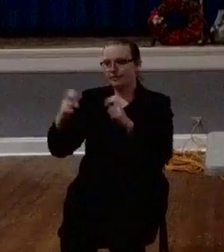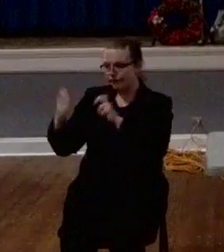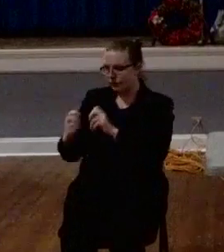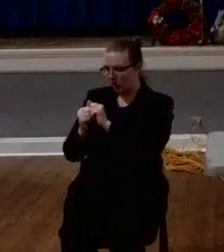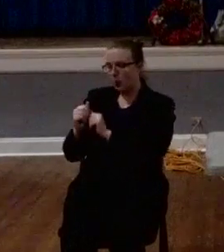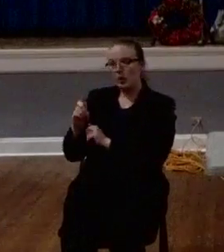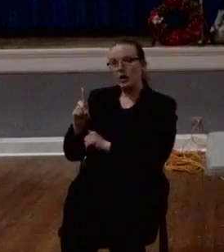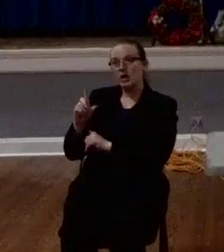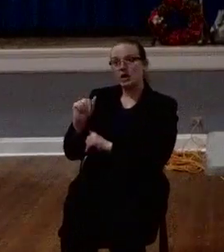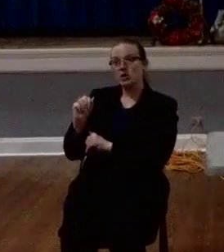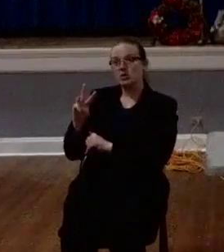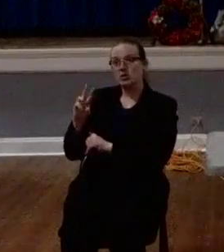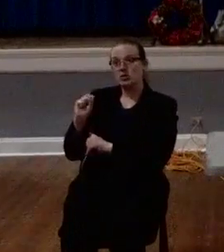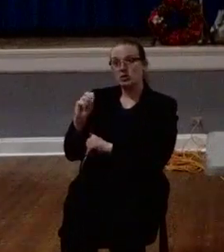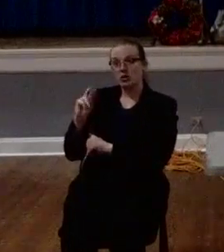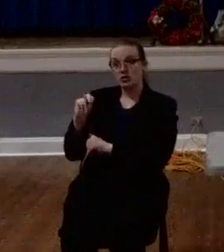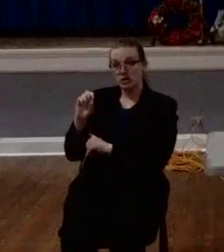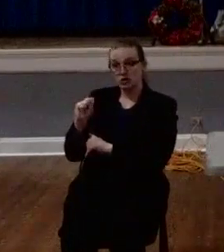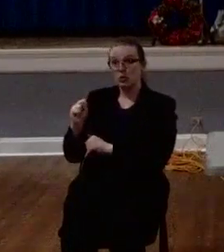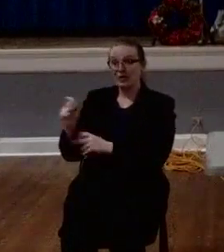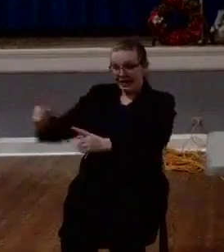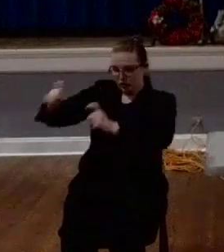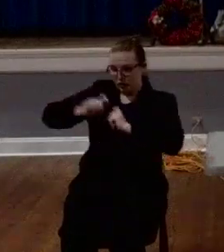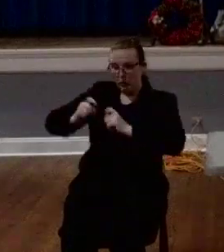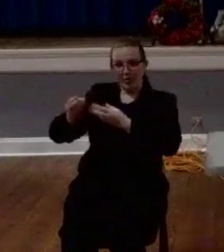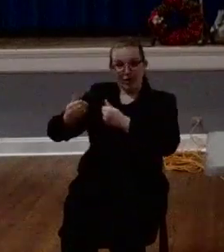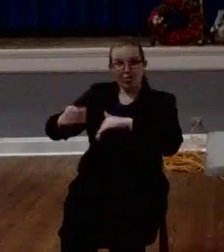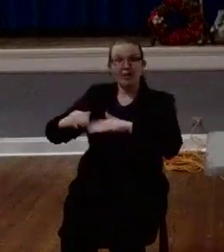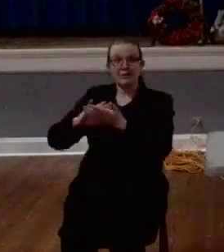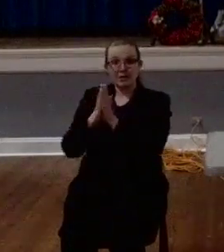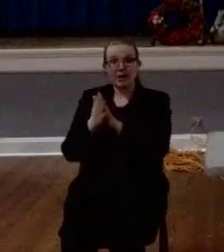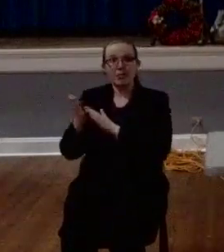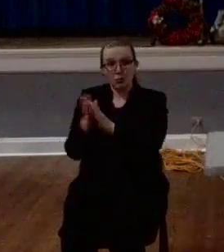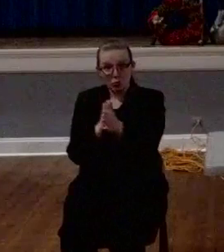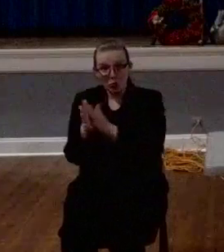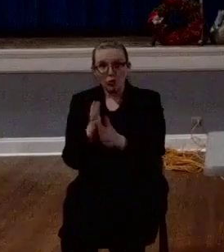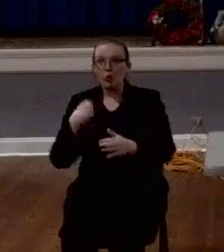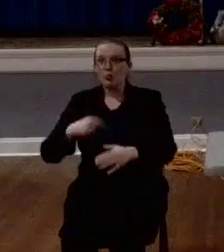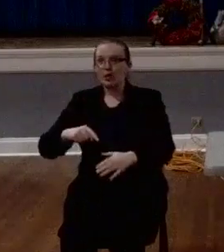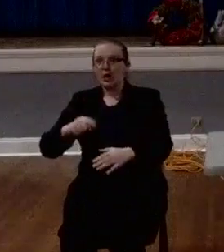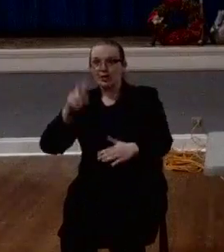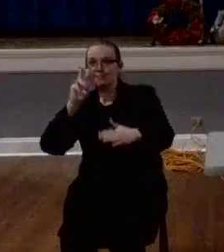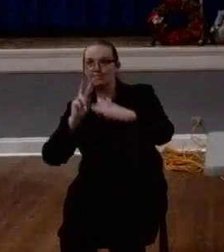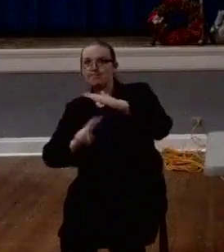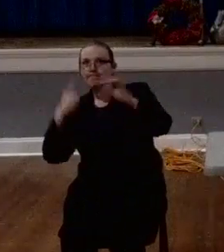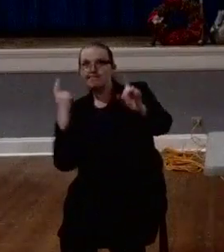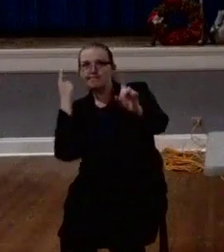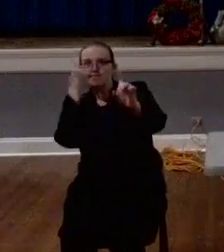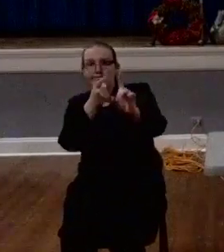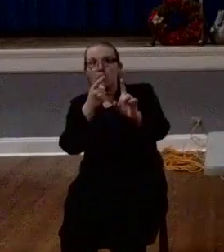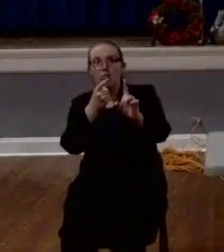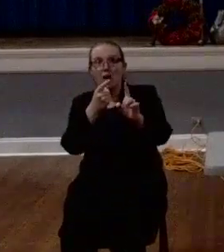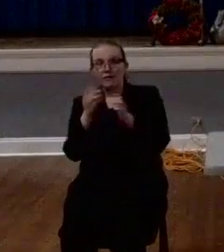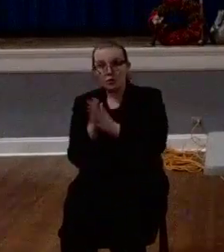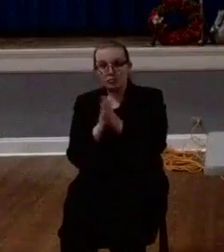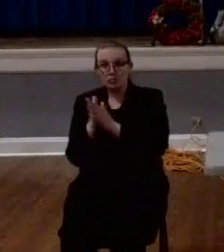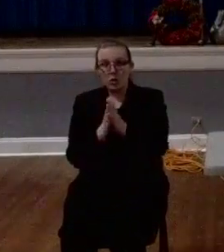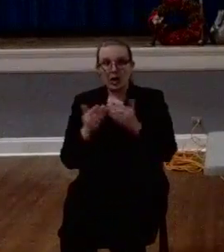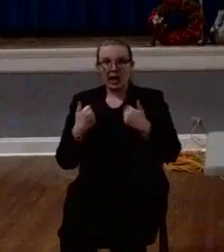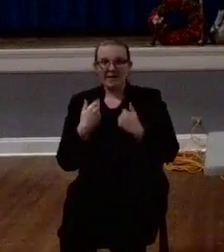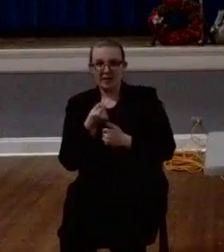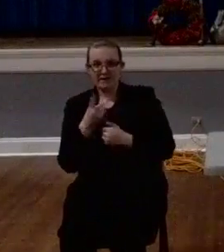they donated the land to be the park. So we had a vision for the park, and I got a couple of questions